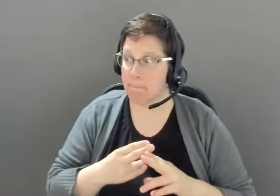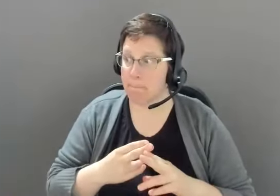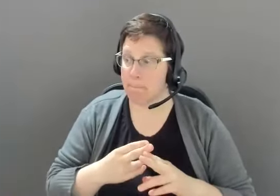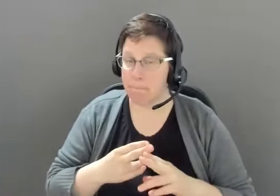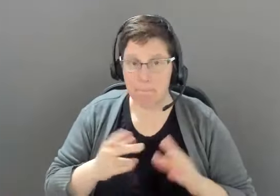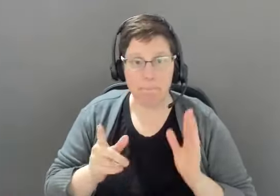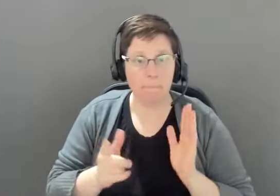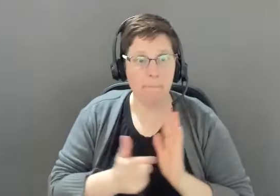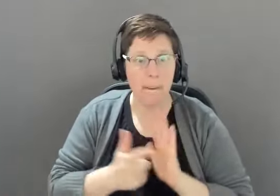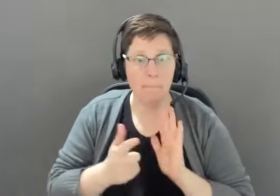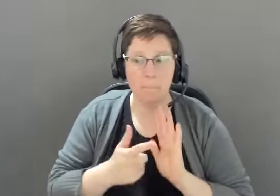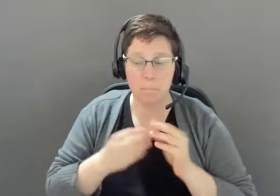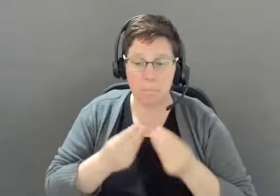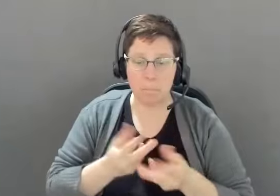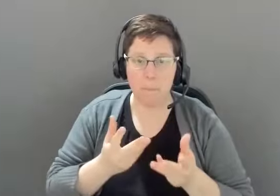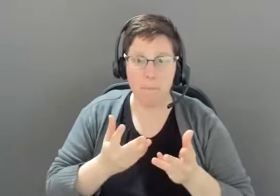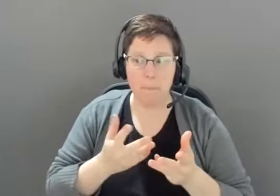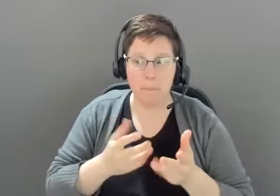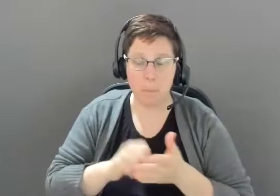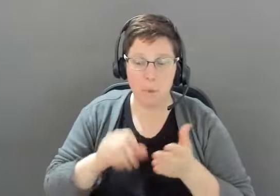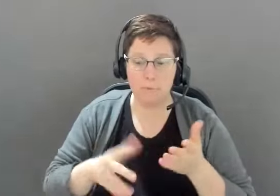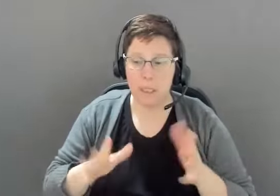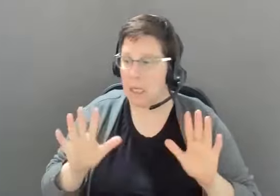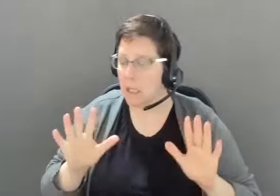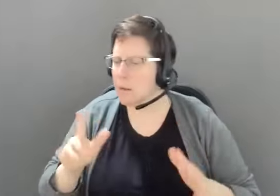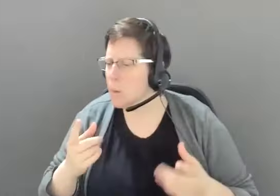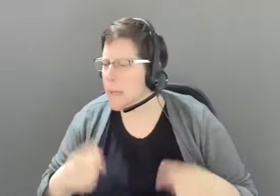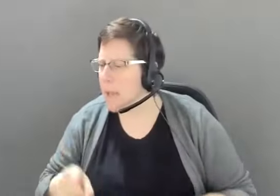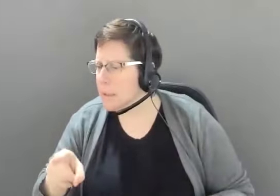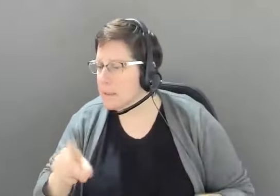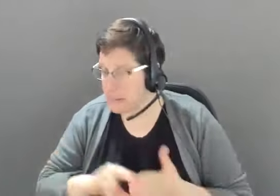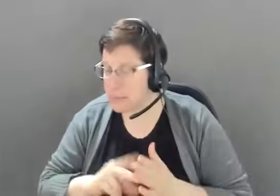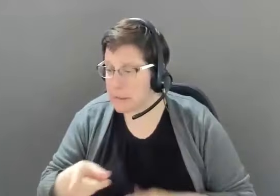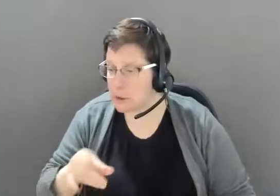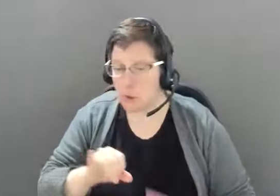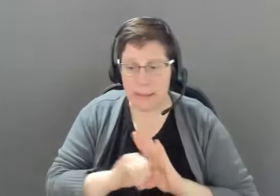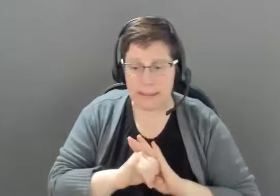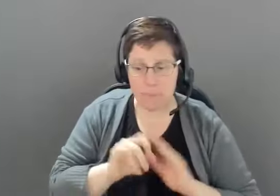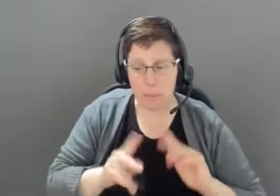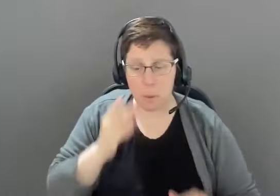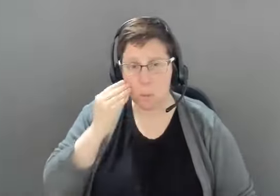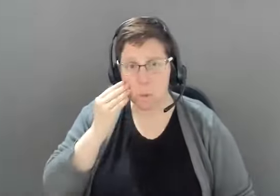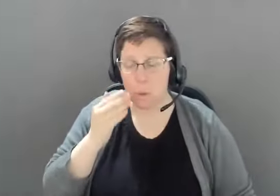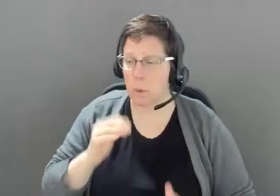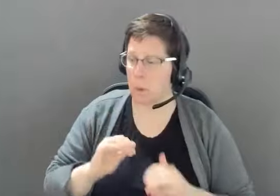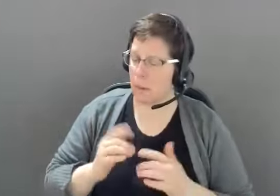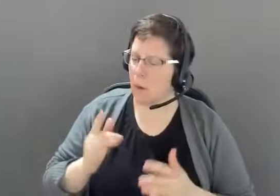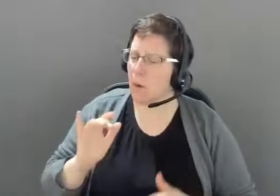survivor to pinpoint potential risks associated with the disclosure of their identity and develop strategies and a plan to mitigate these